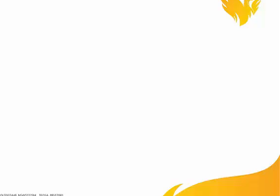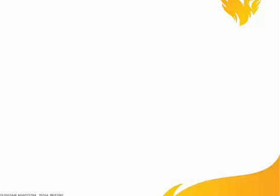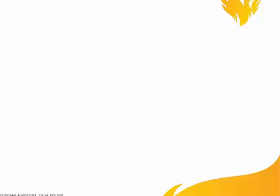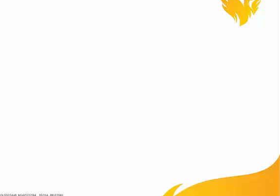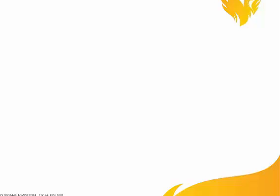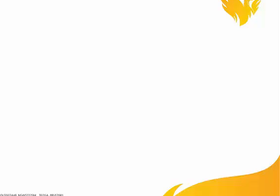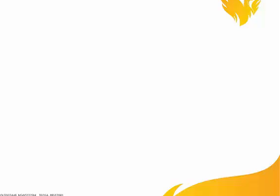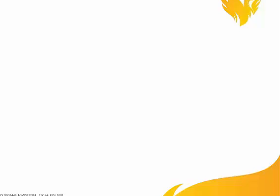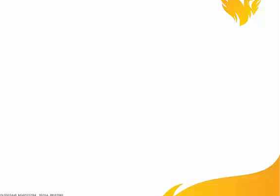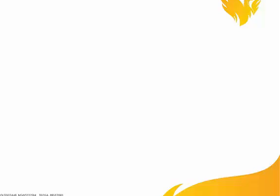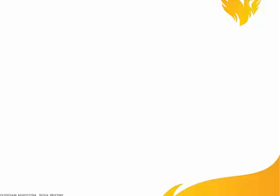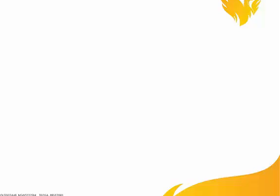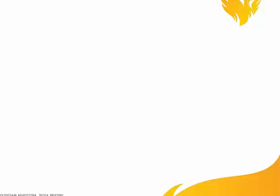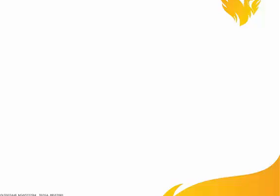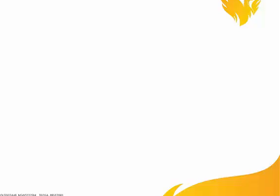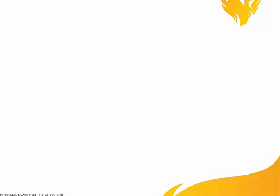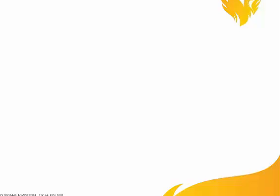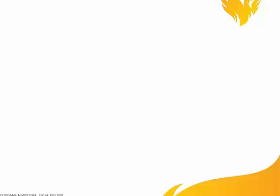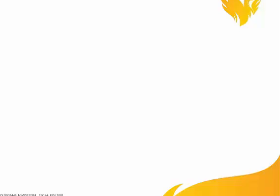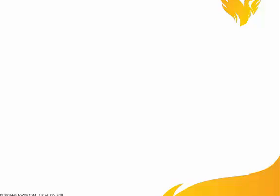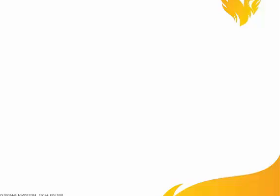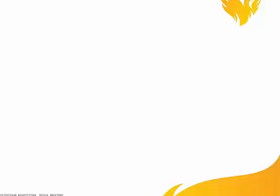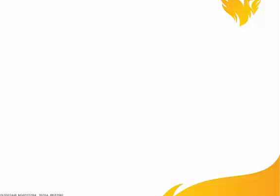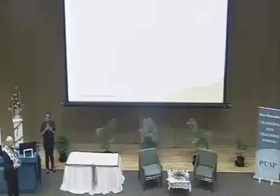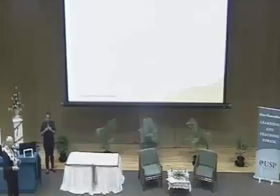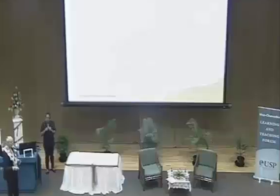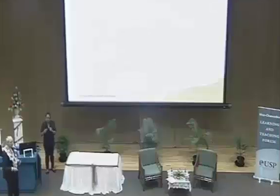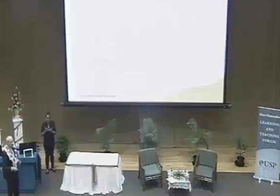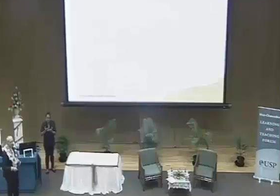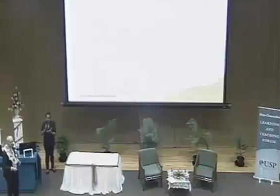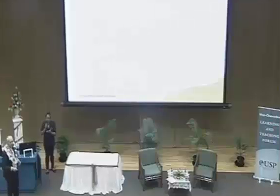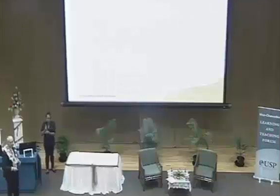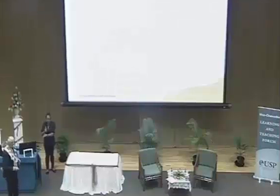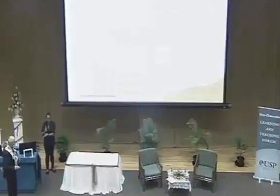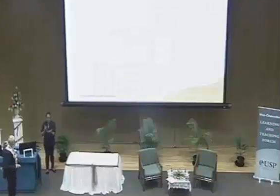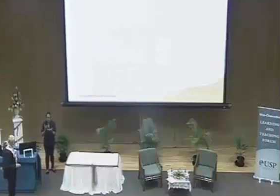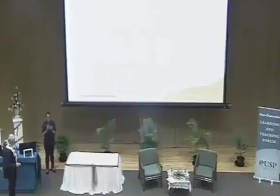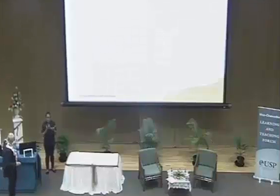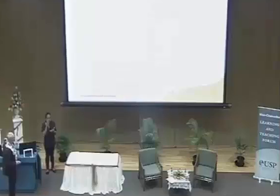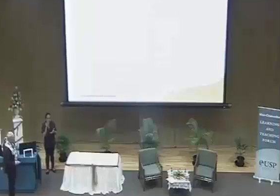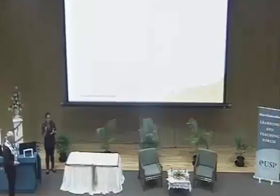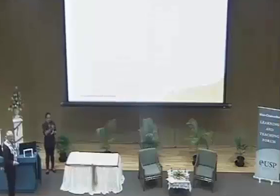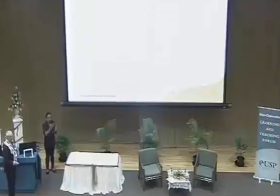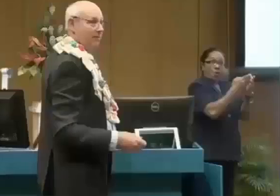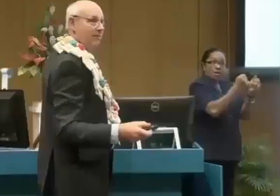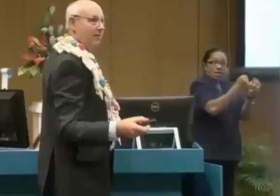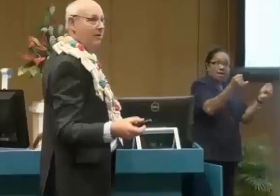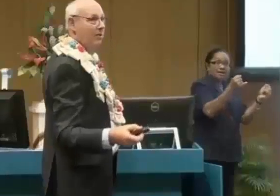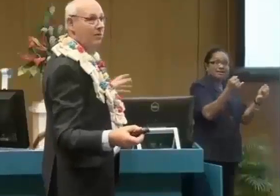want consistency in how they're treated. They want consistency in how they go to an online space and